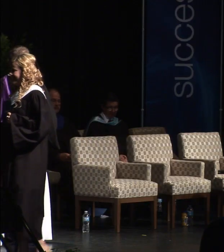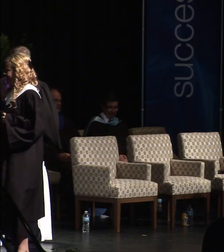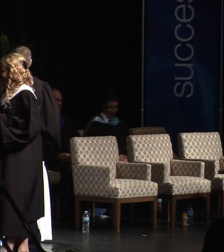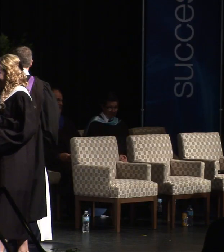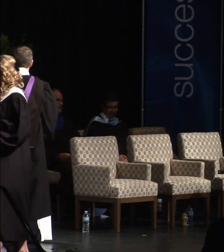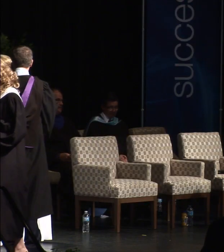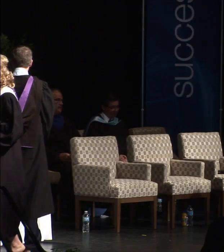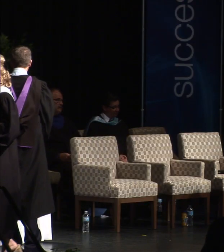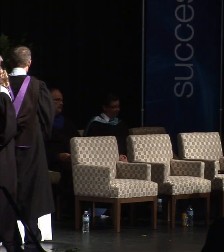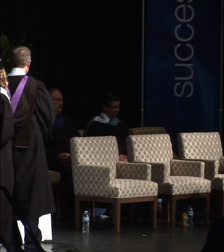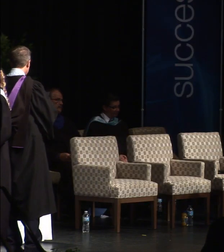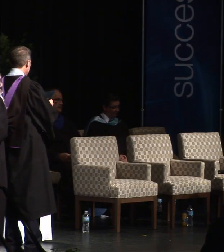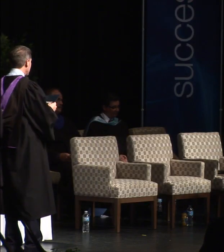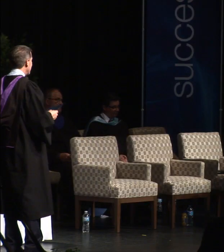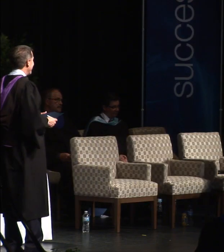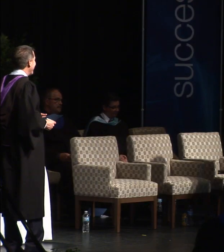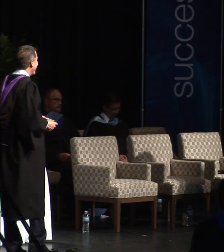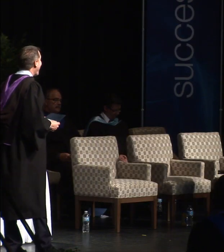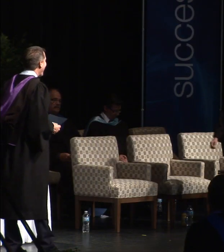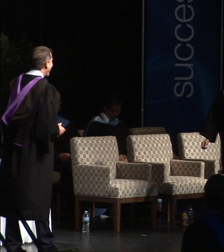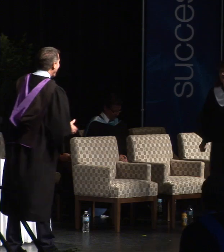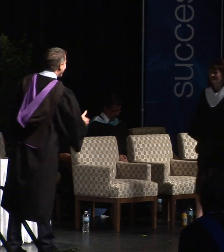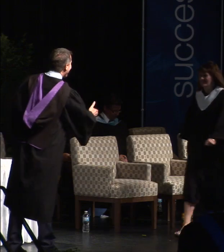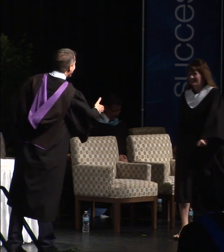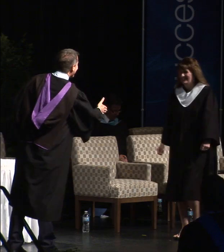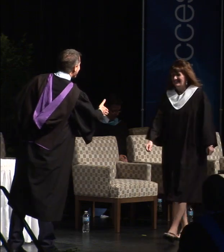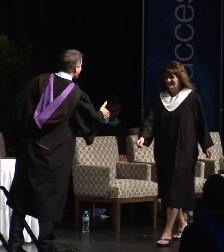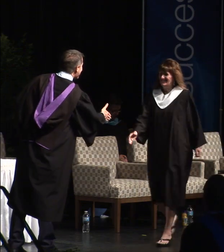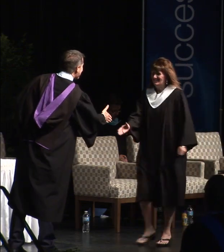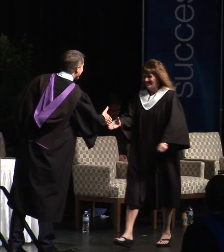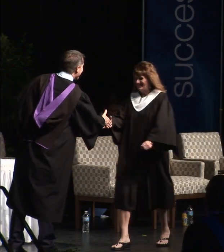Anne Louise Sharp.